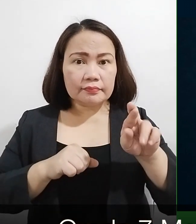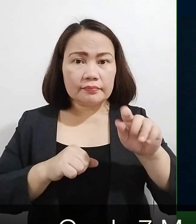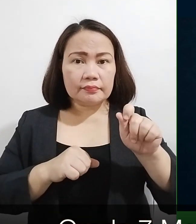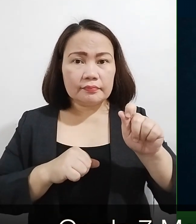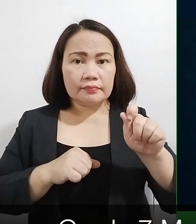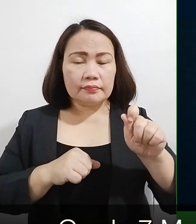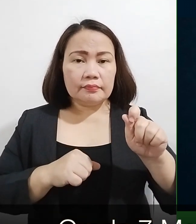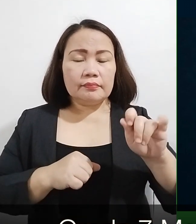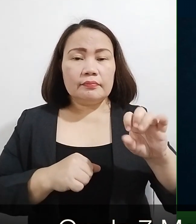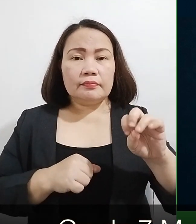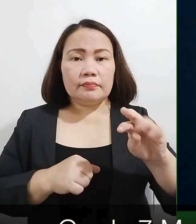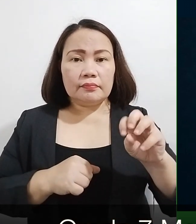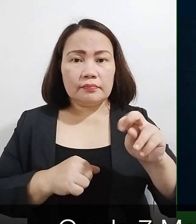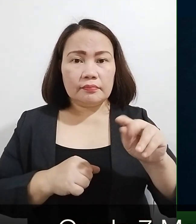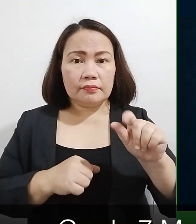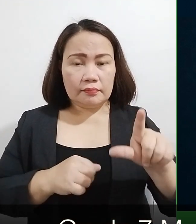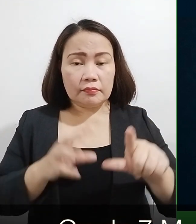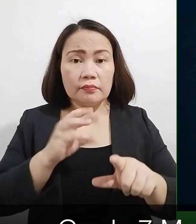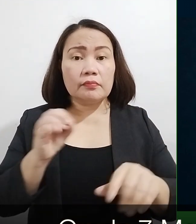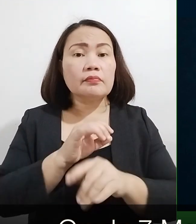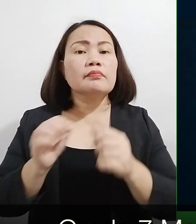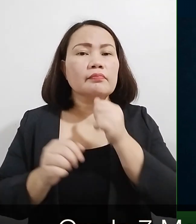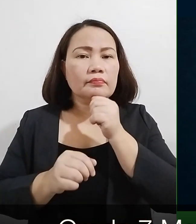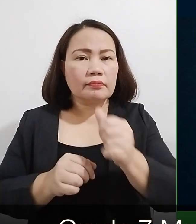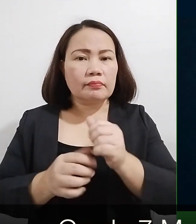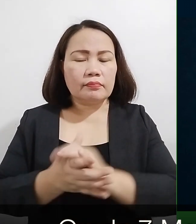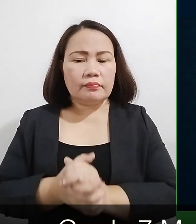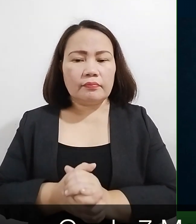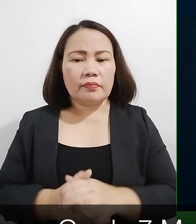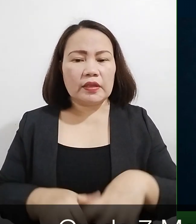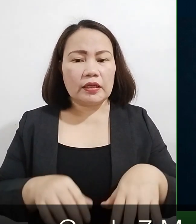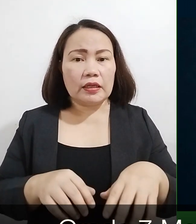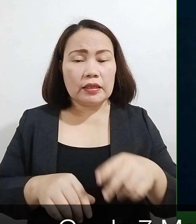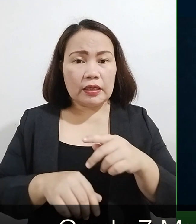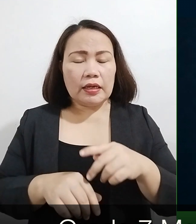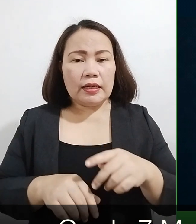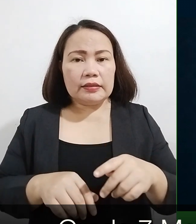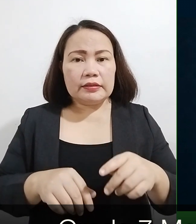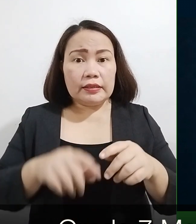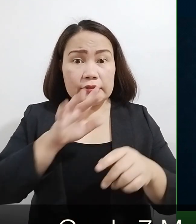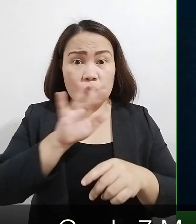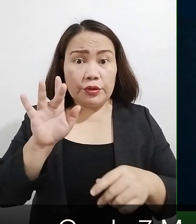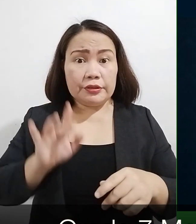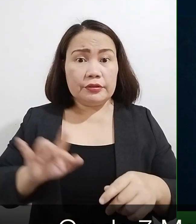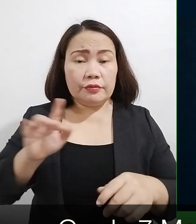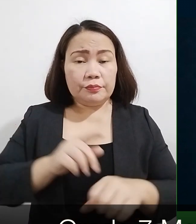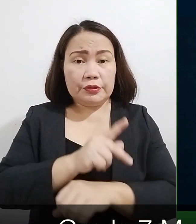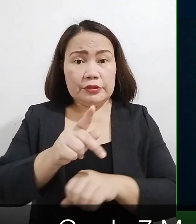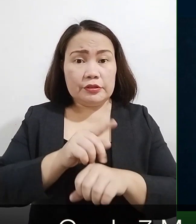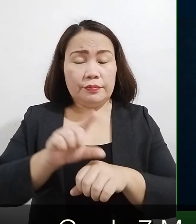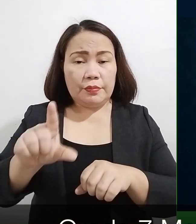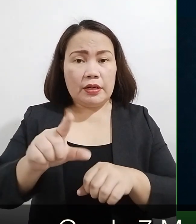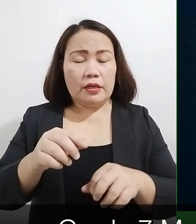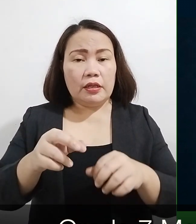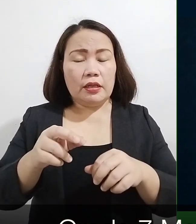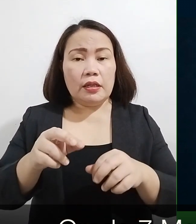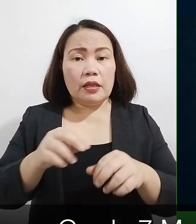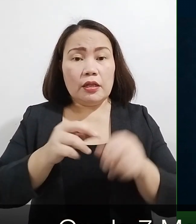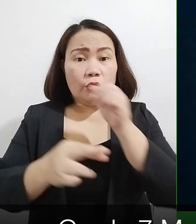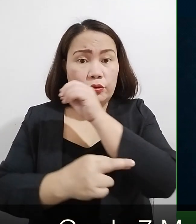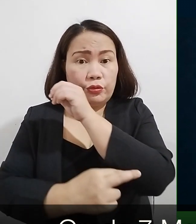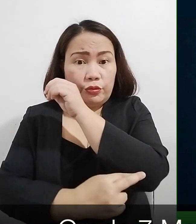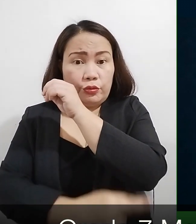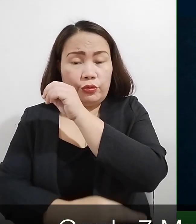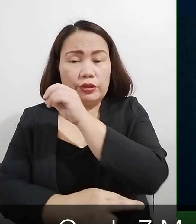or irrational. That's why yung mga square root o principal root ng ating perfect square numbers are